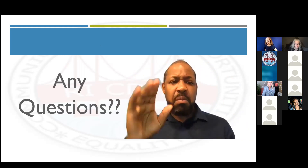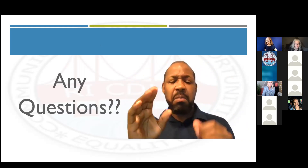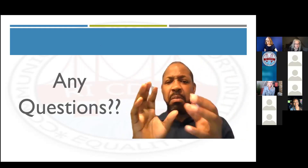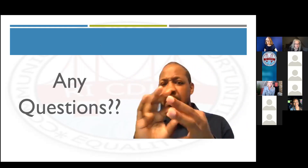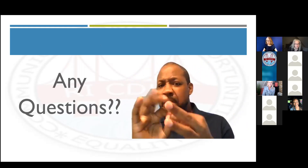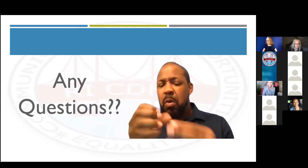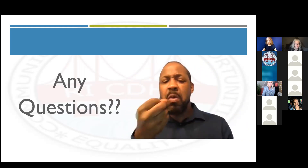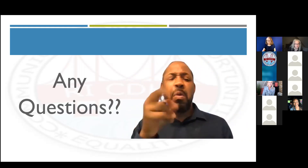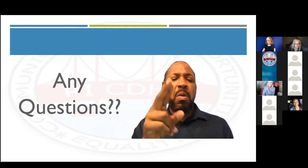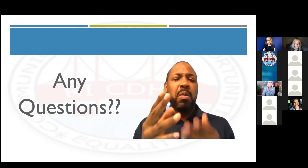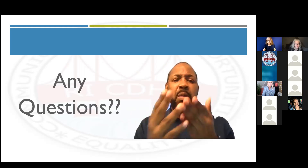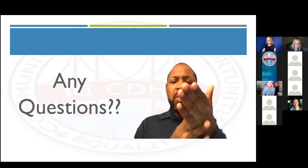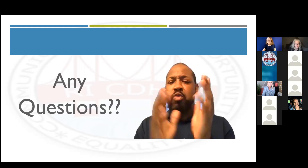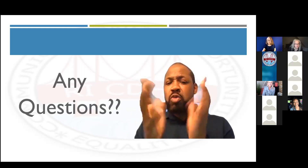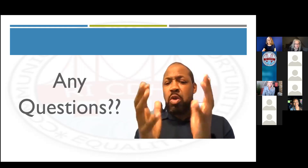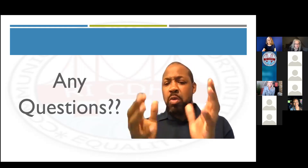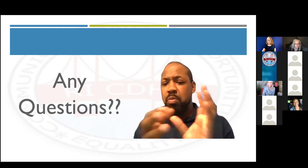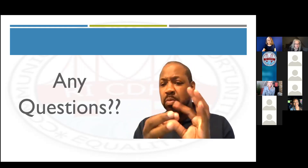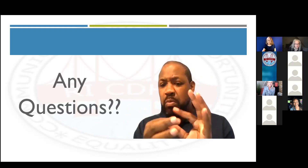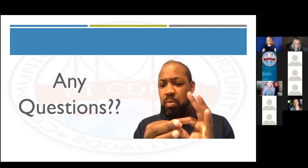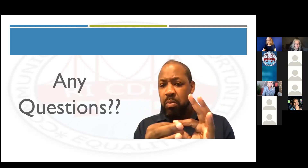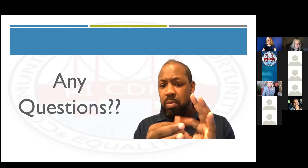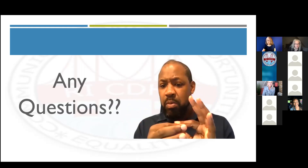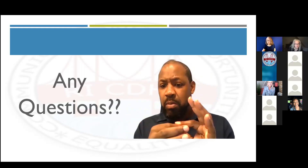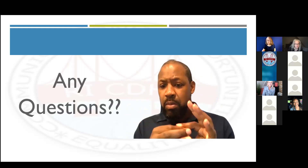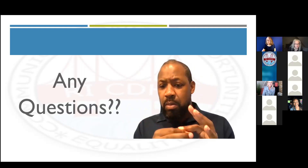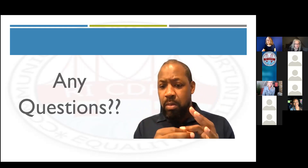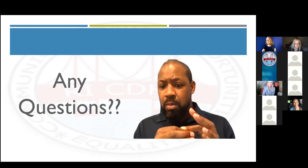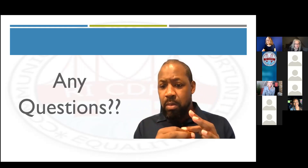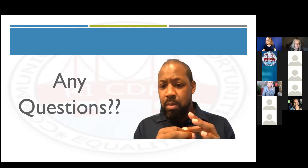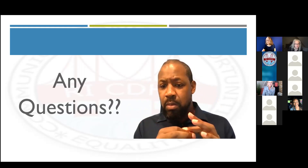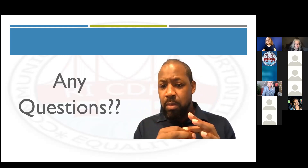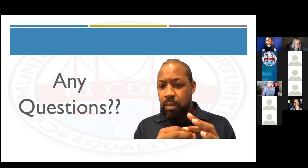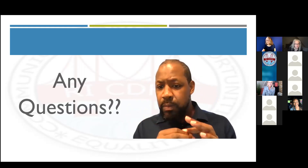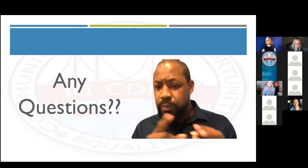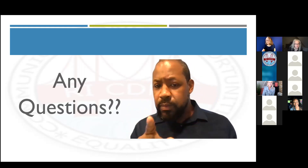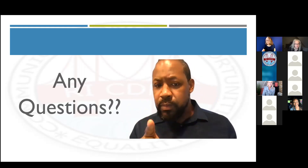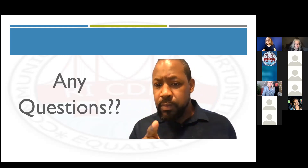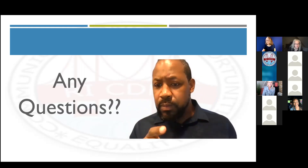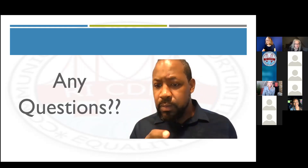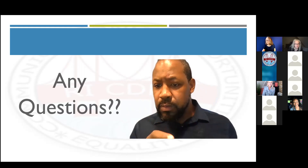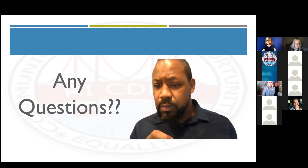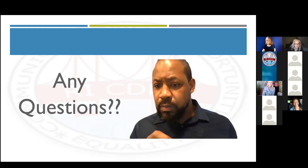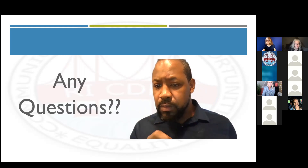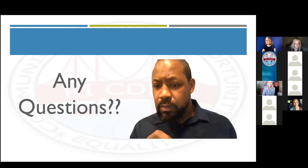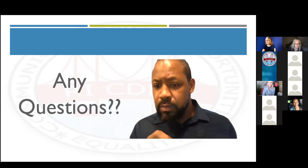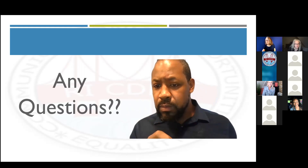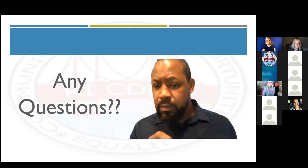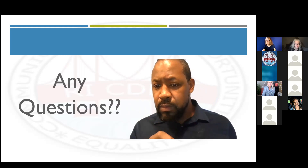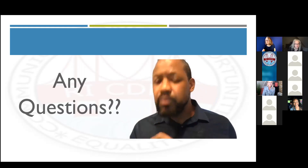Feel free to raise your hand and ask your question, or you can type it into the chat if you prefer to communicate that way.